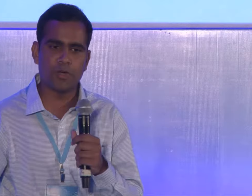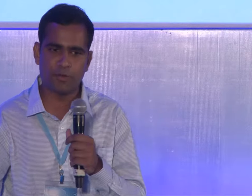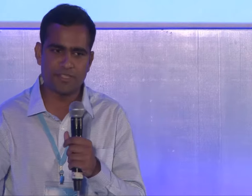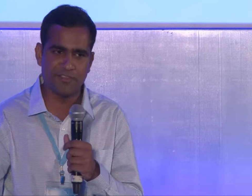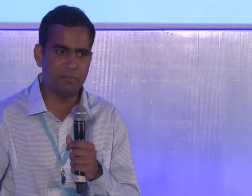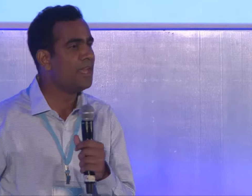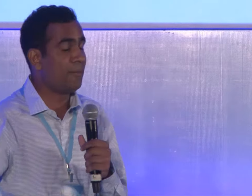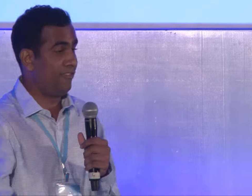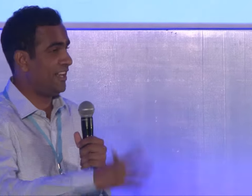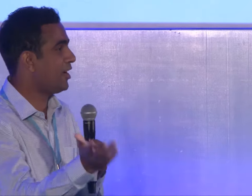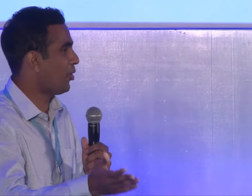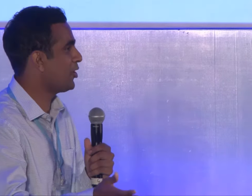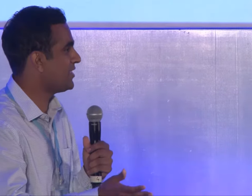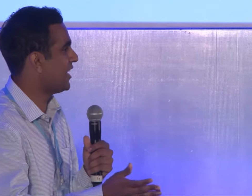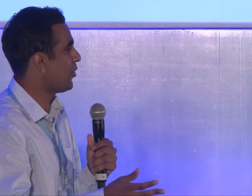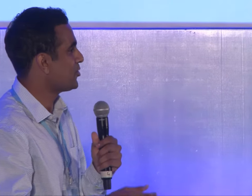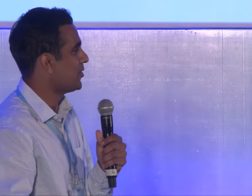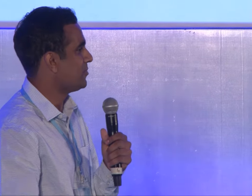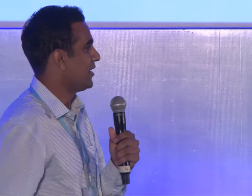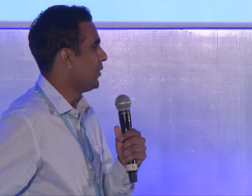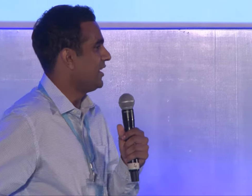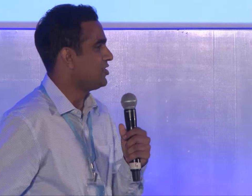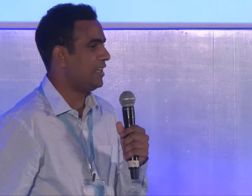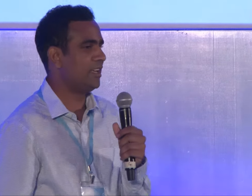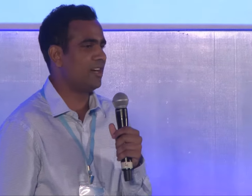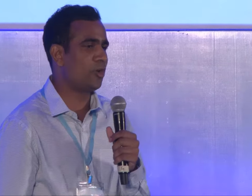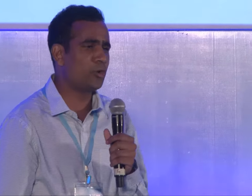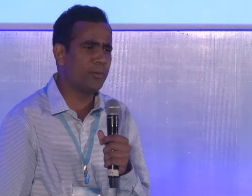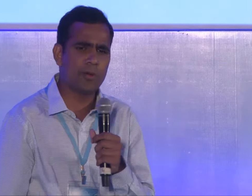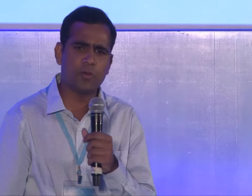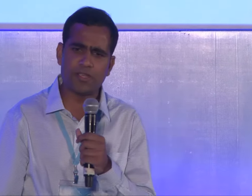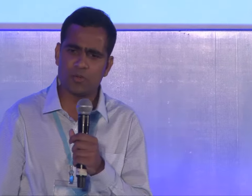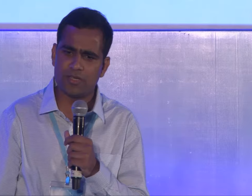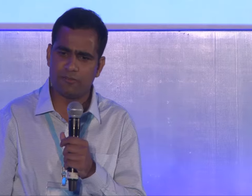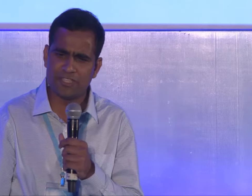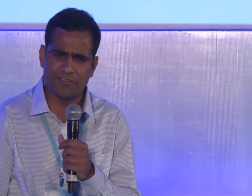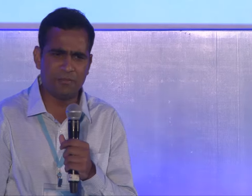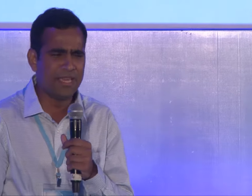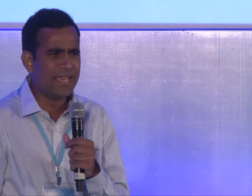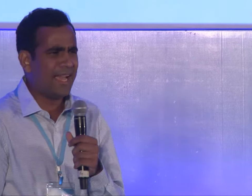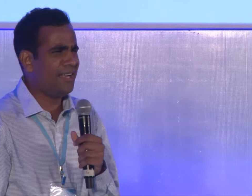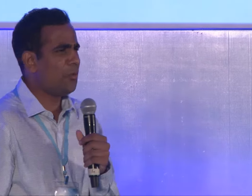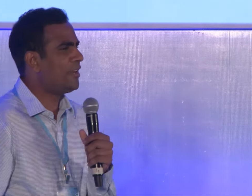the voiceover for this film. I mean, we ended up not using any voiceovers, but we initially talked to him about the voiceover